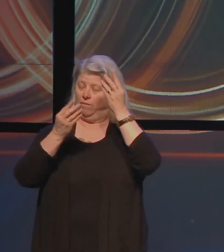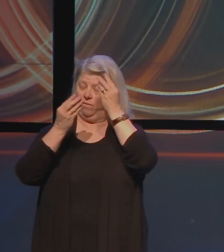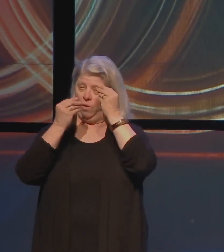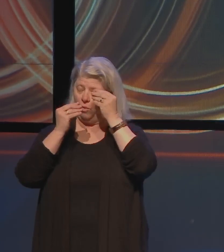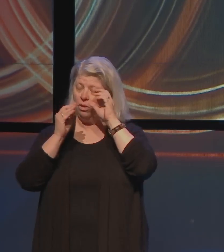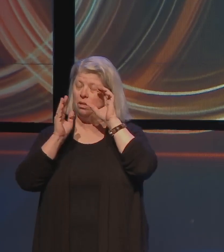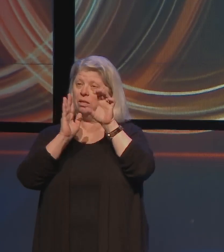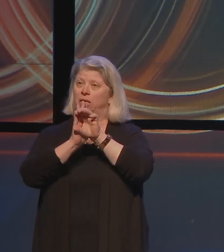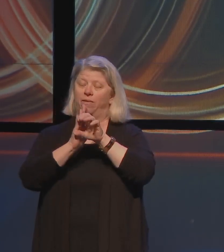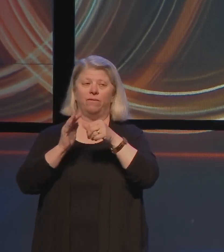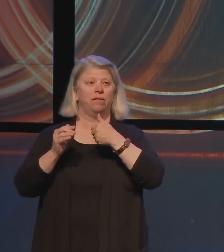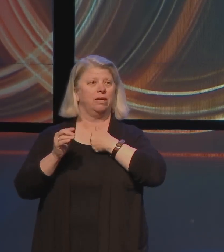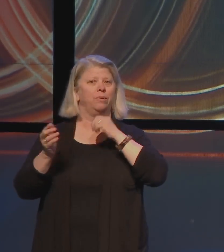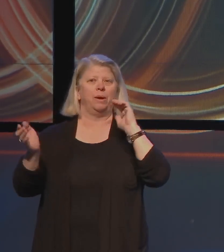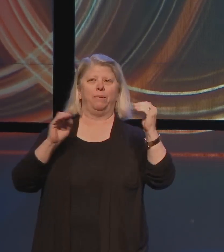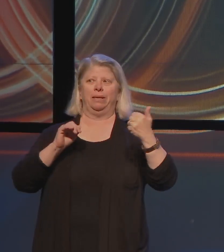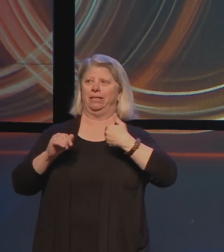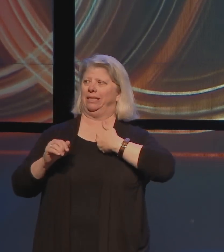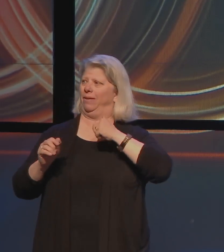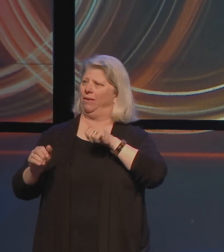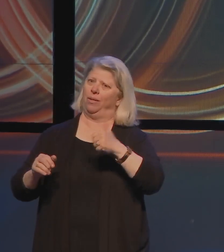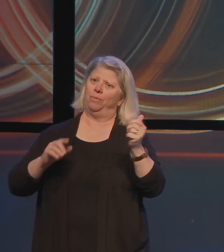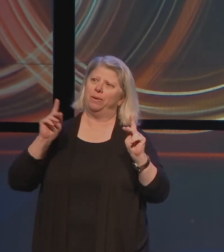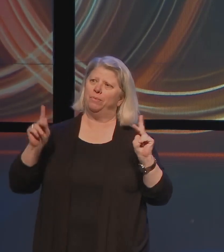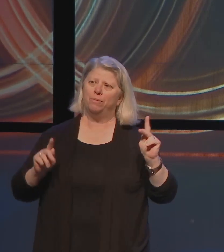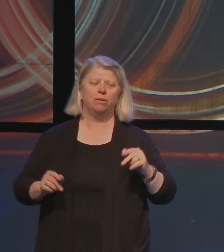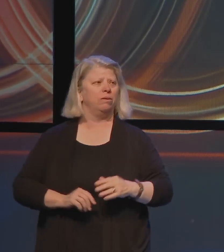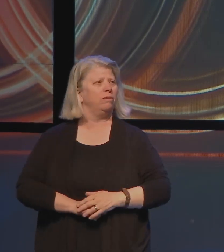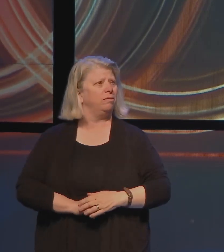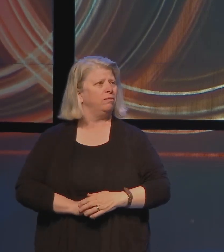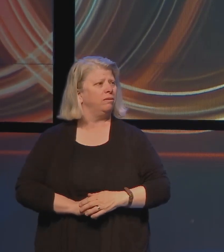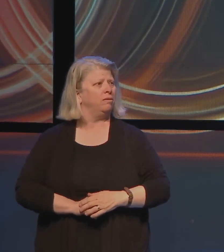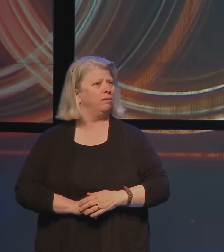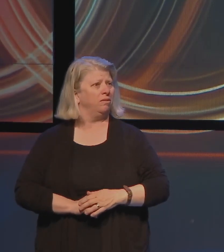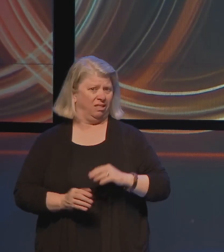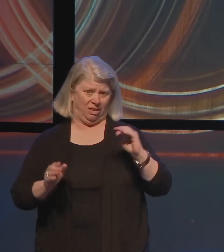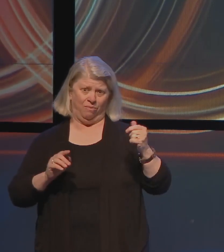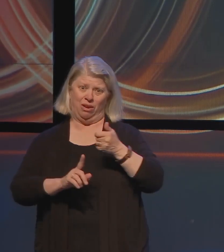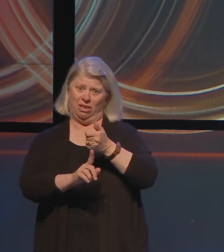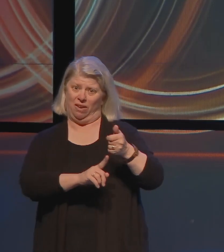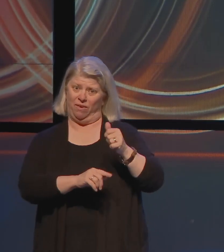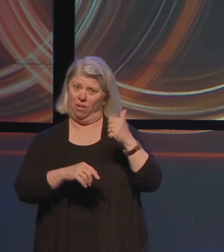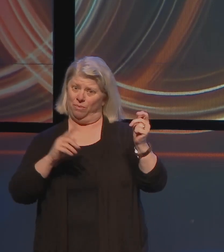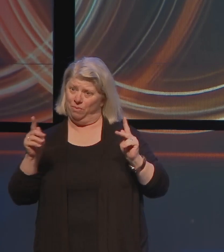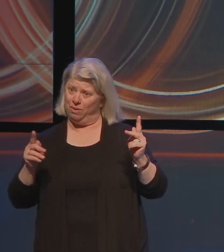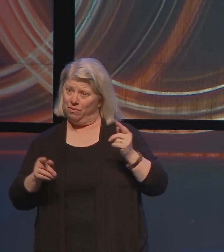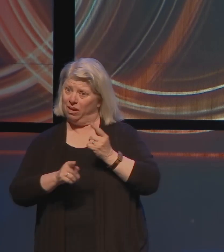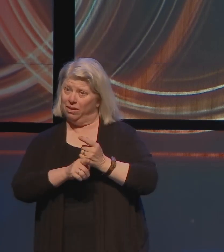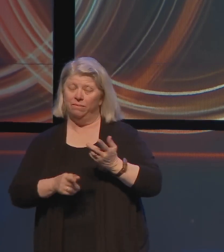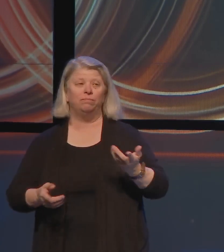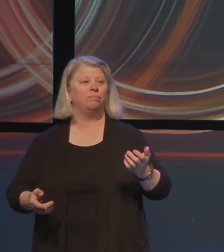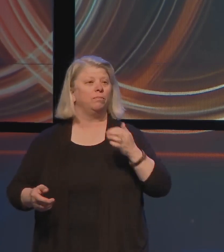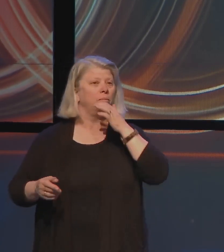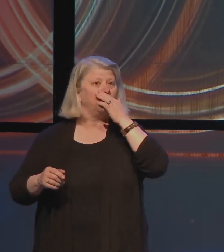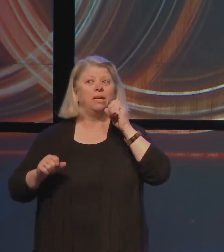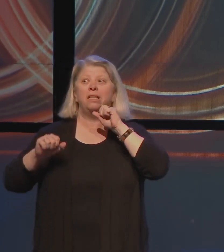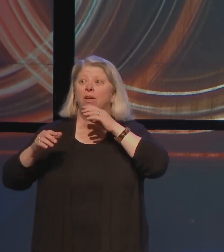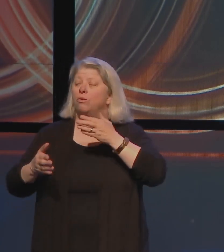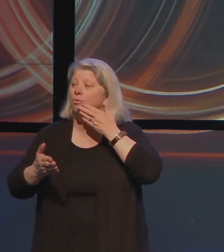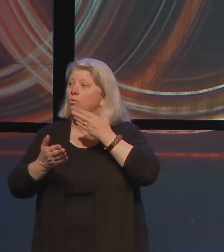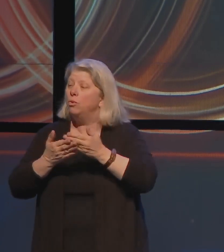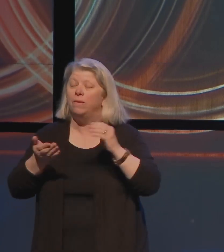self-image, what do? We start to compare ourselves to others. Y'all ever compared yourself to others? Right? Nothing good comes